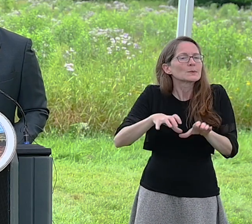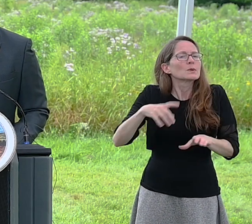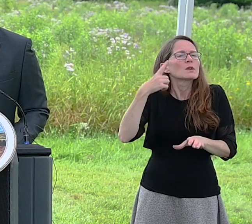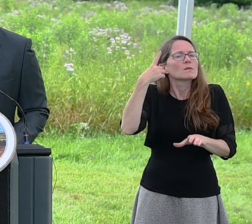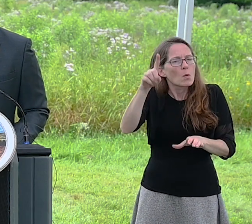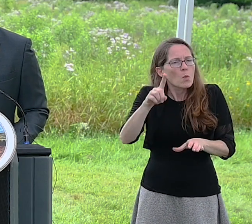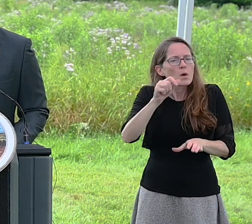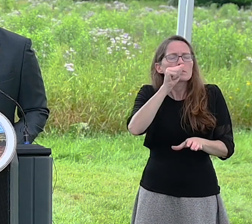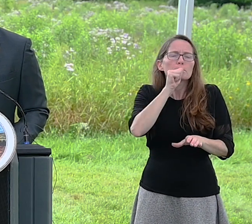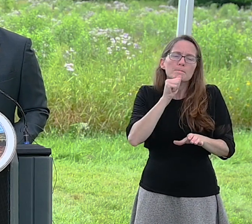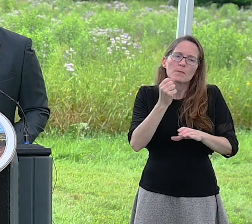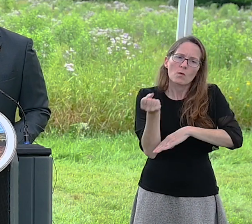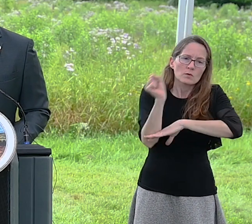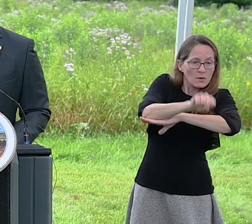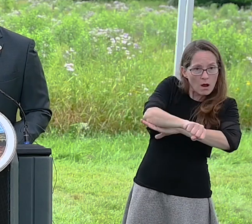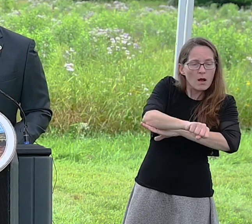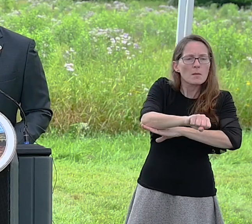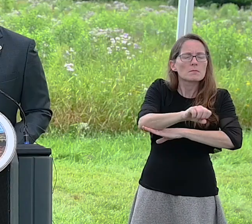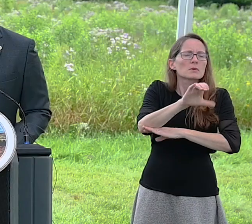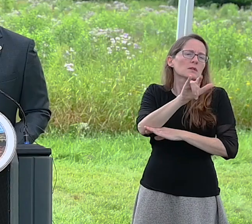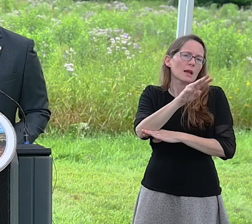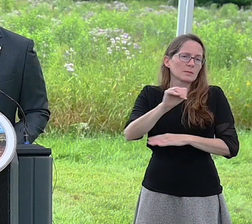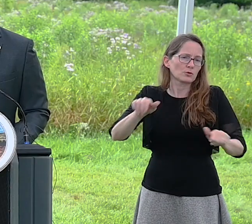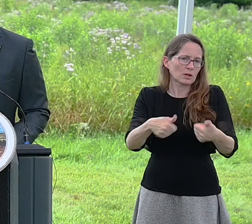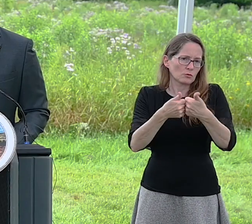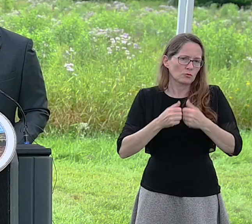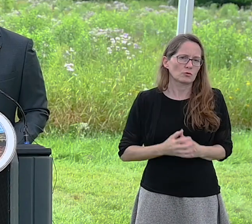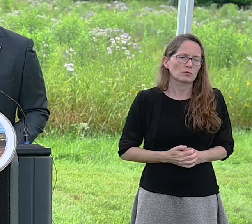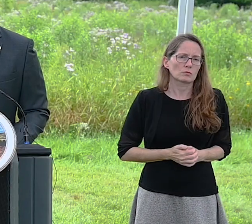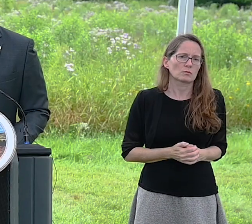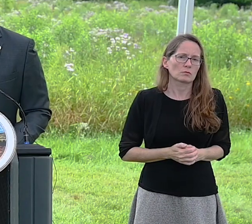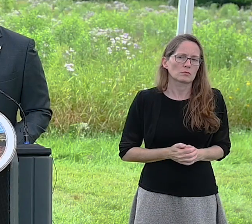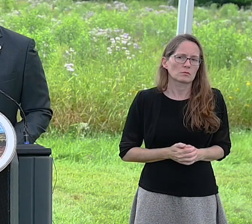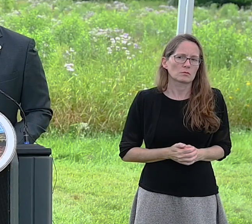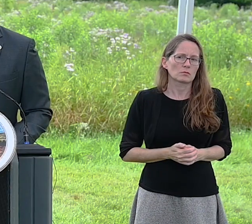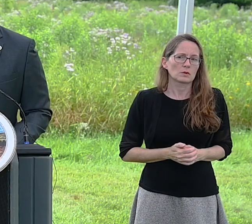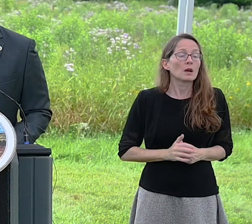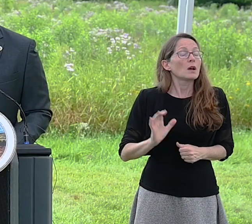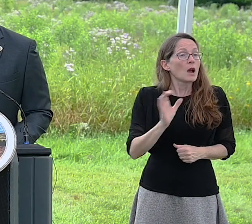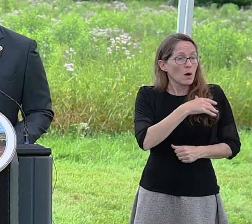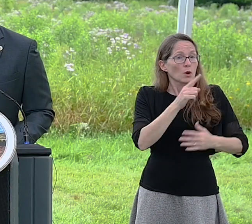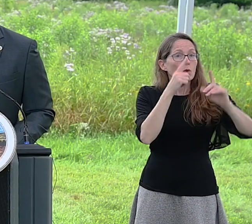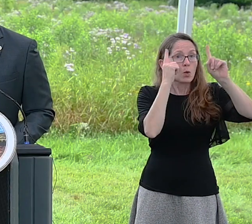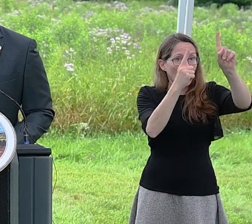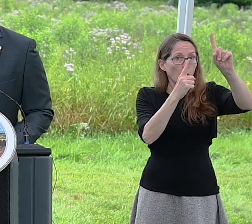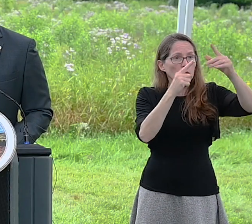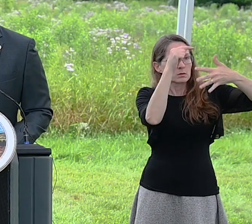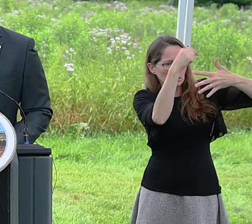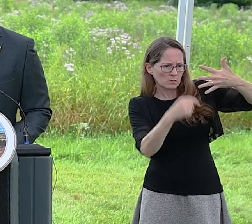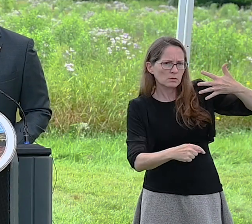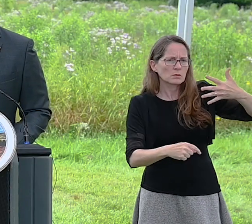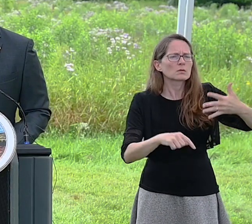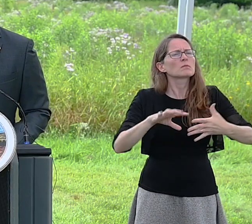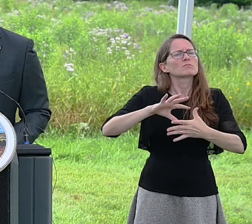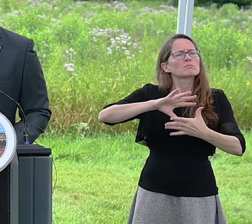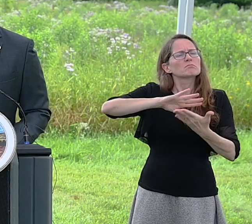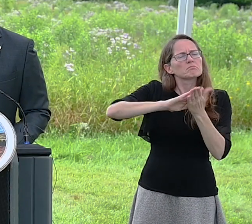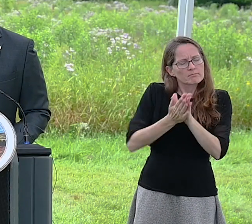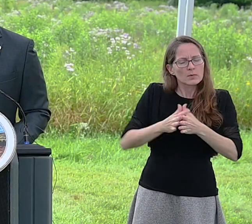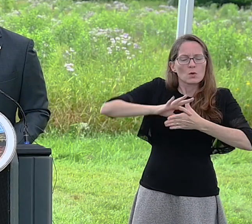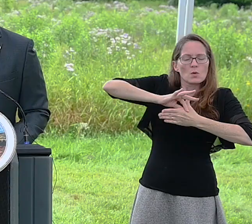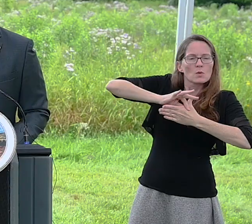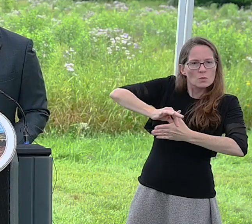challenge. These goals are also at the core of the comprehensive work plan of mitigation